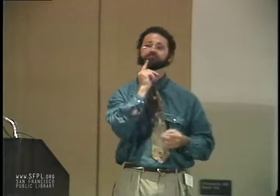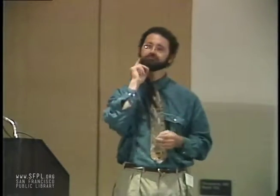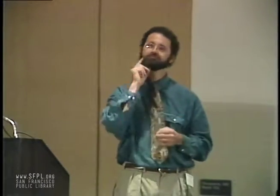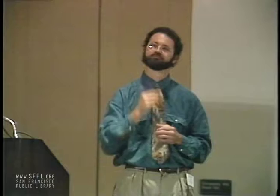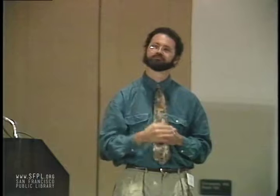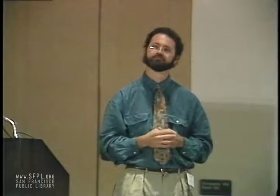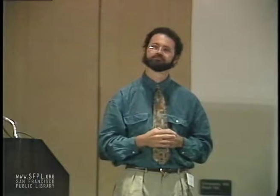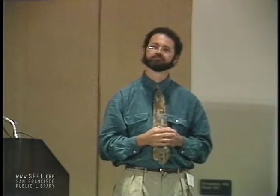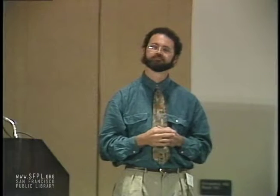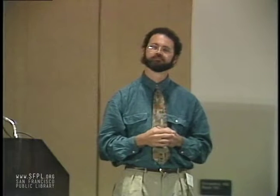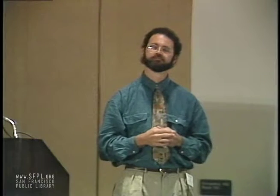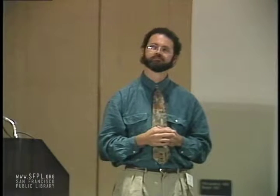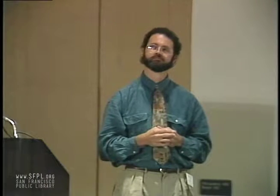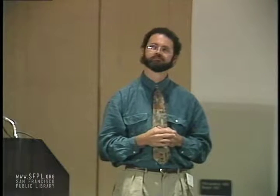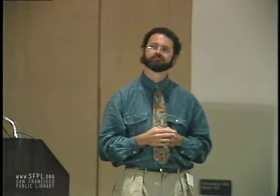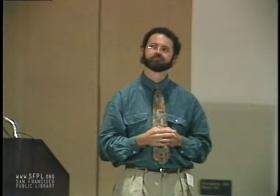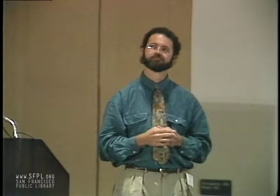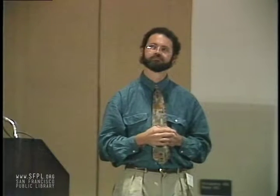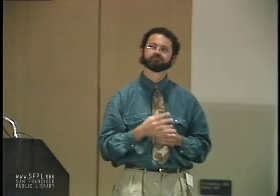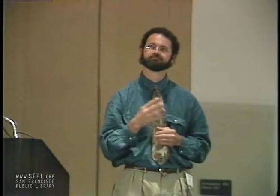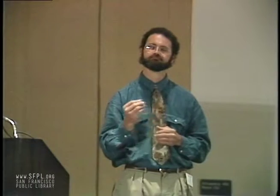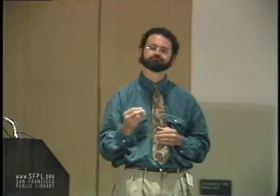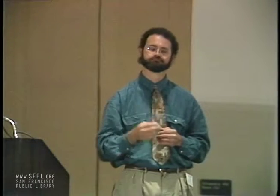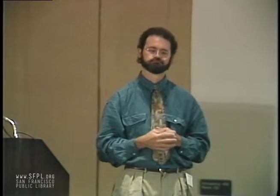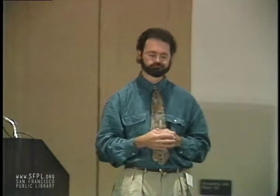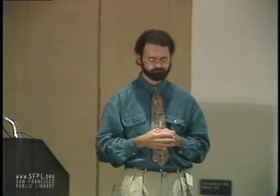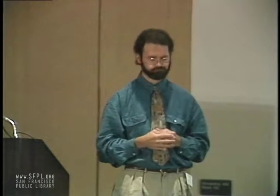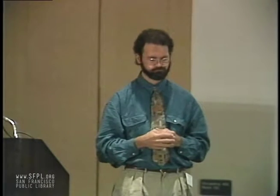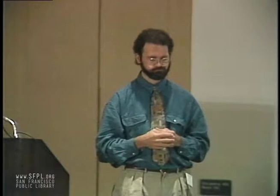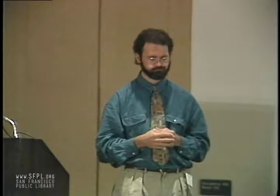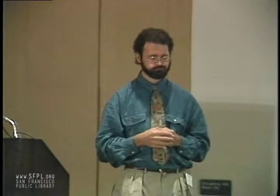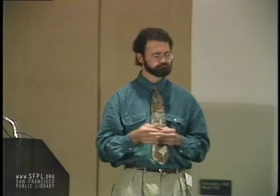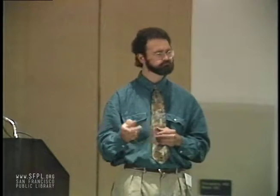There was a little hearing boy who was born into a deaf family.